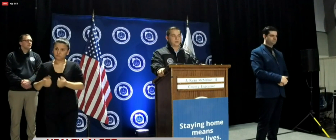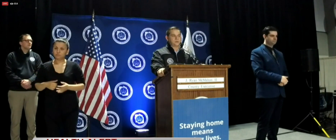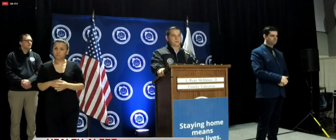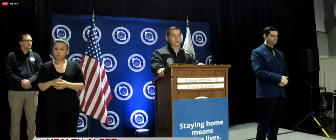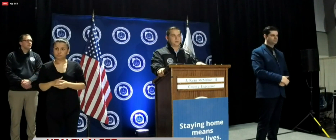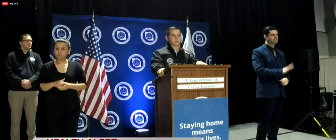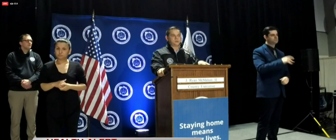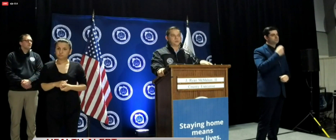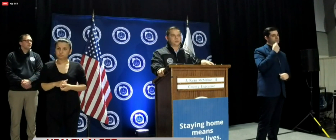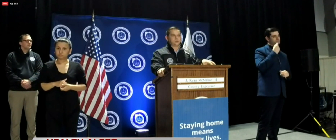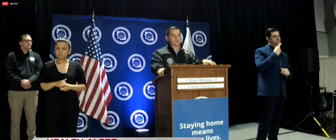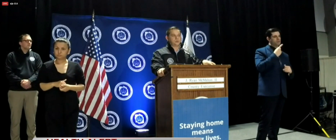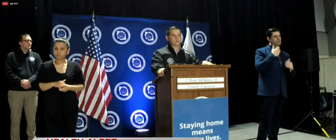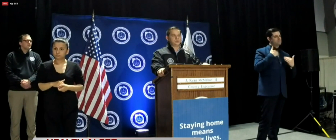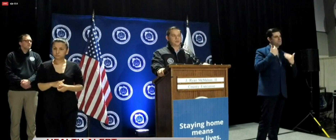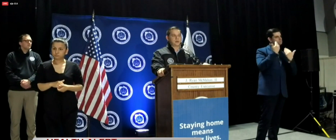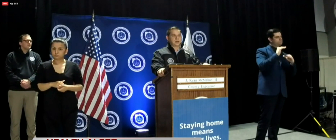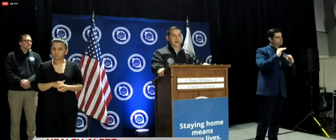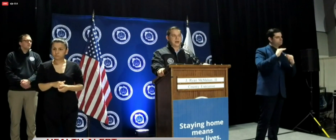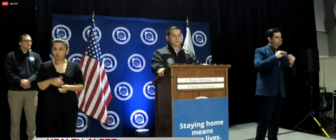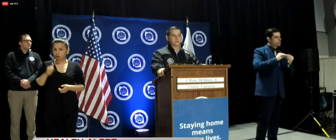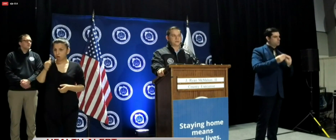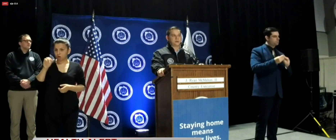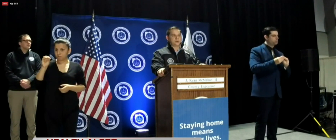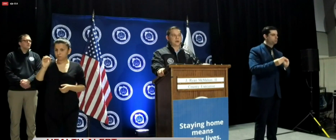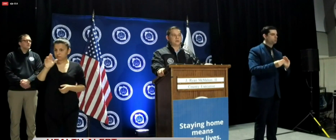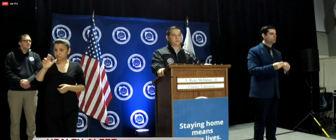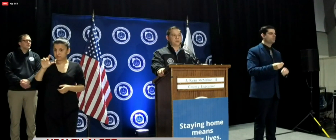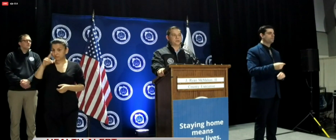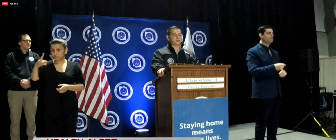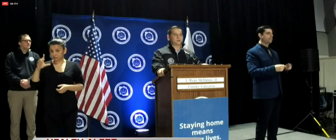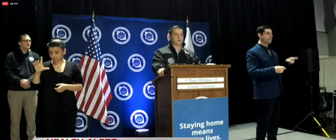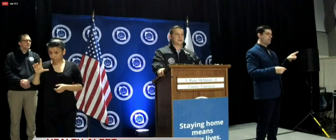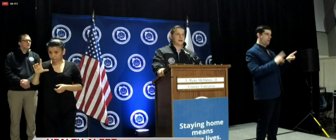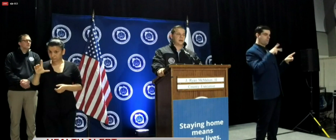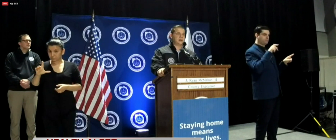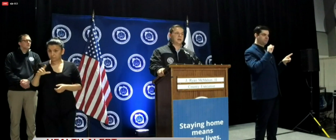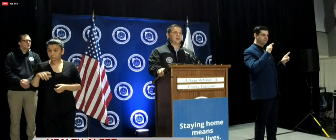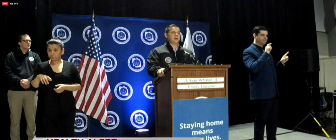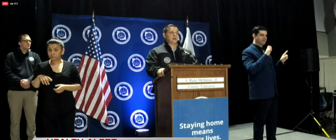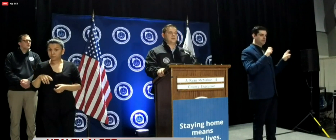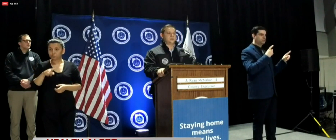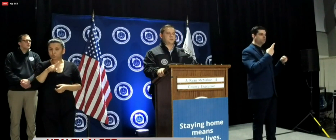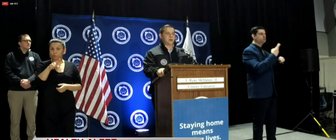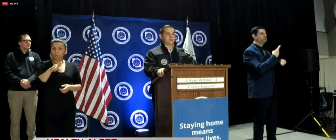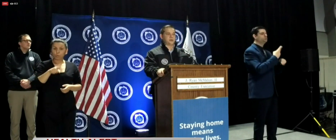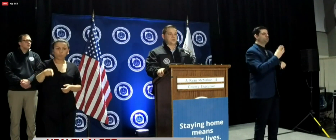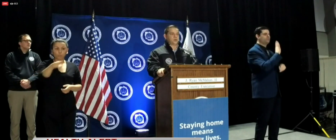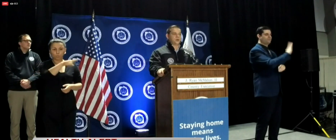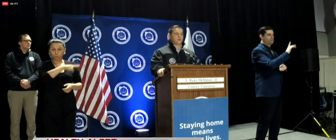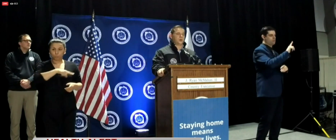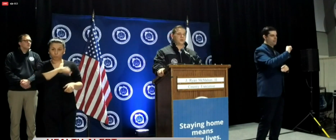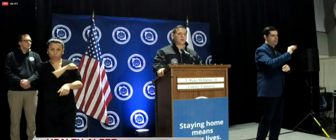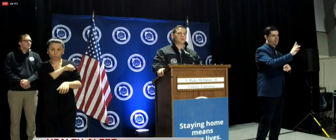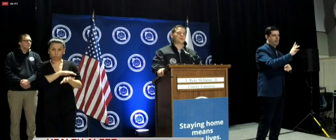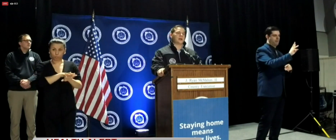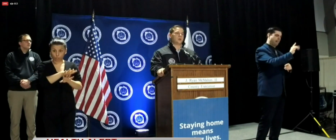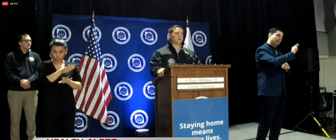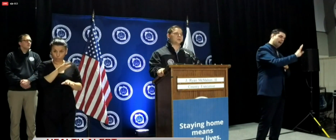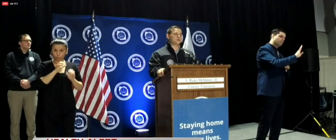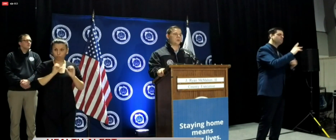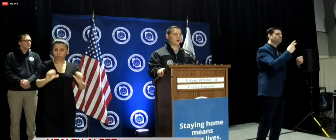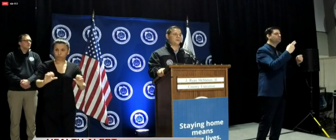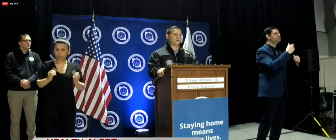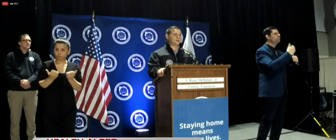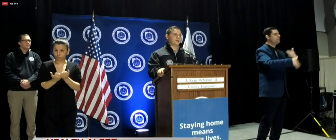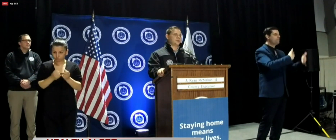for them to be able to use their lab and turn around information within a day gives us probably another 24 to 36 hours